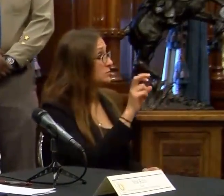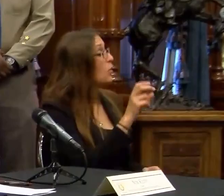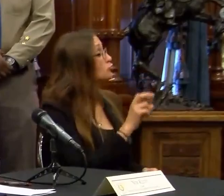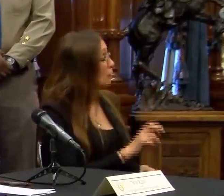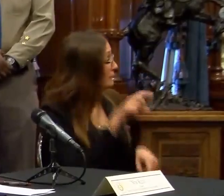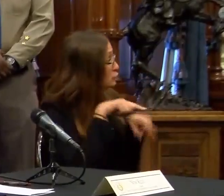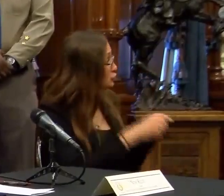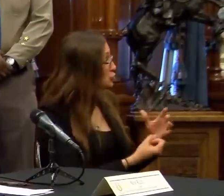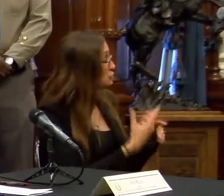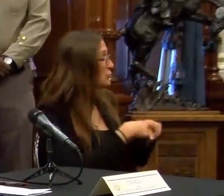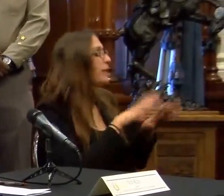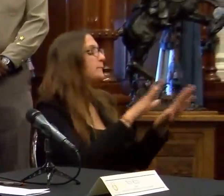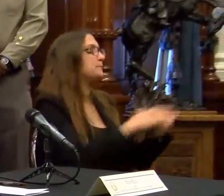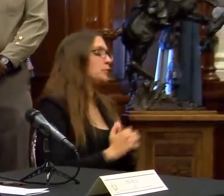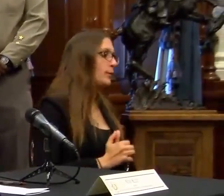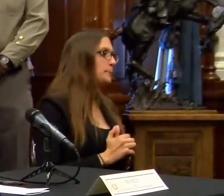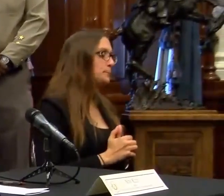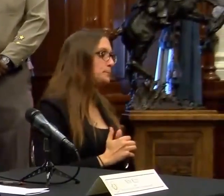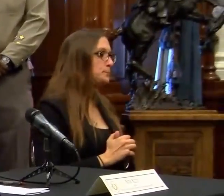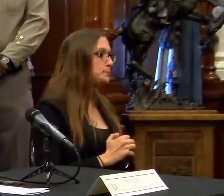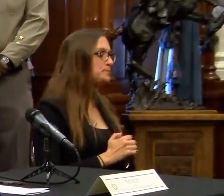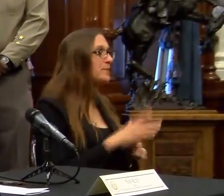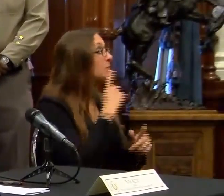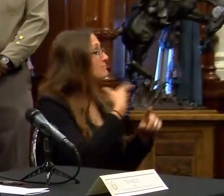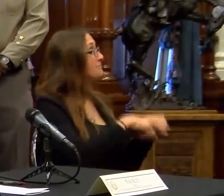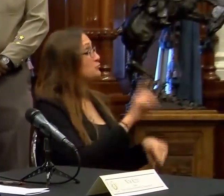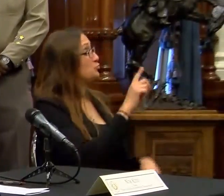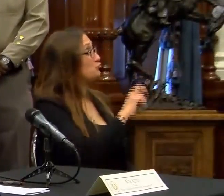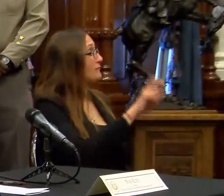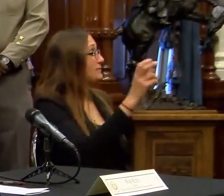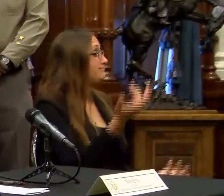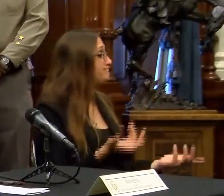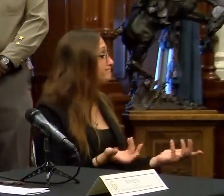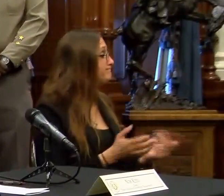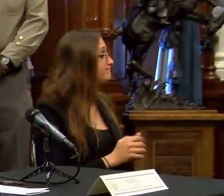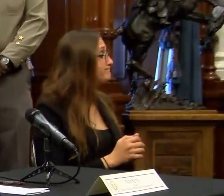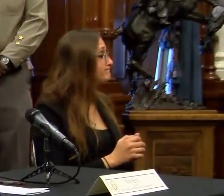Traveling during spring break, listen, it depends on where you're traveling to.